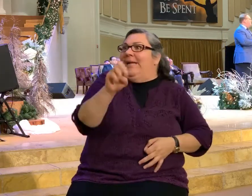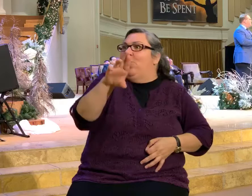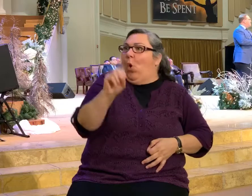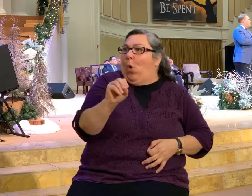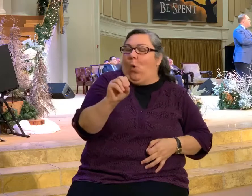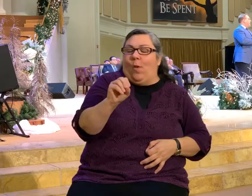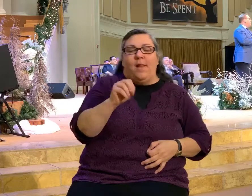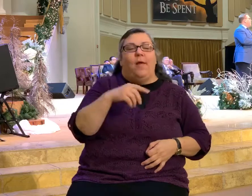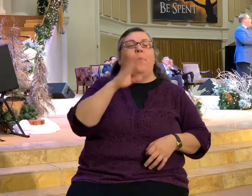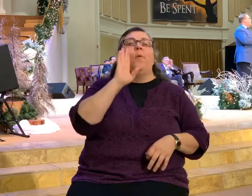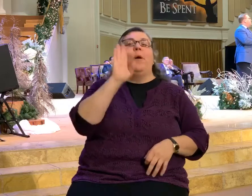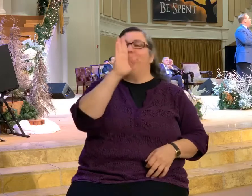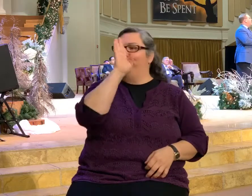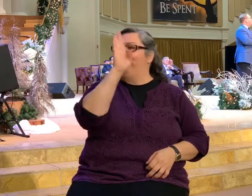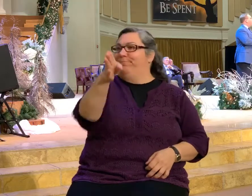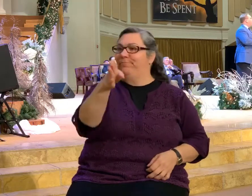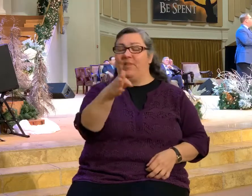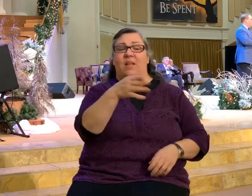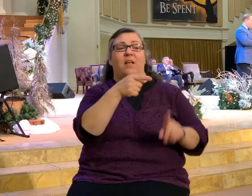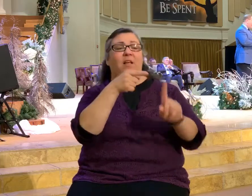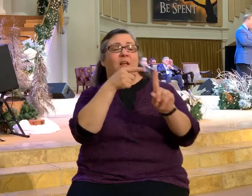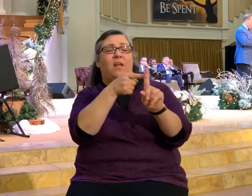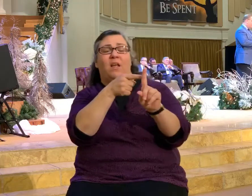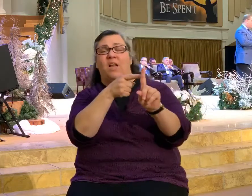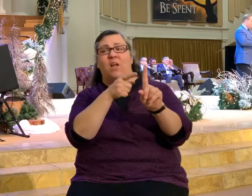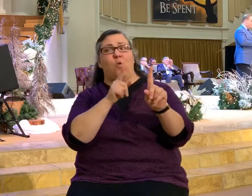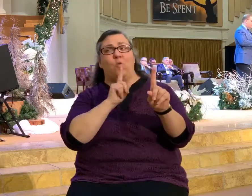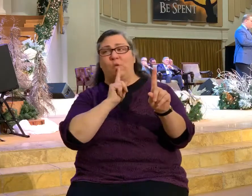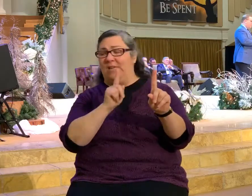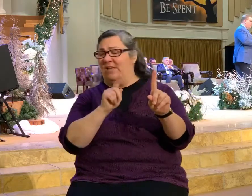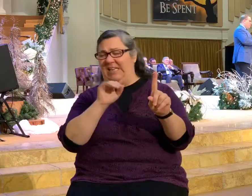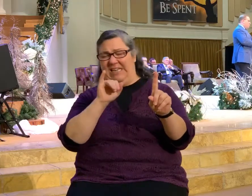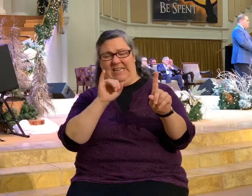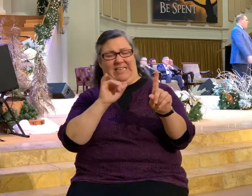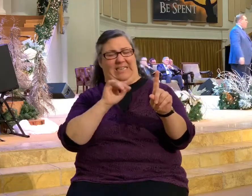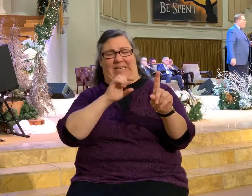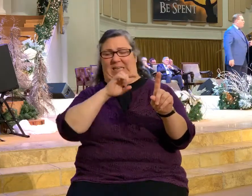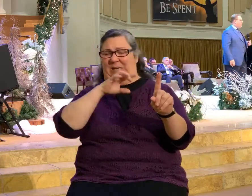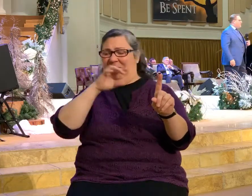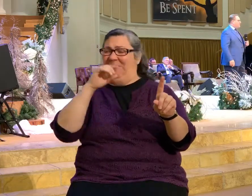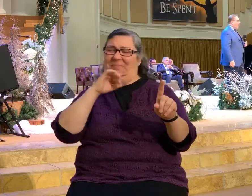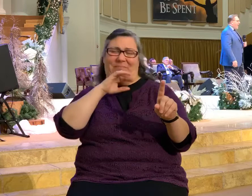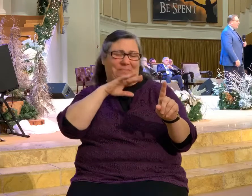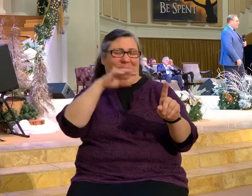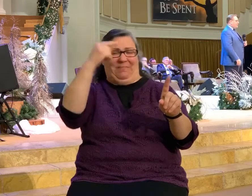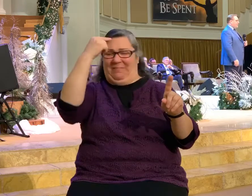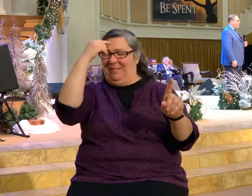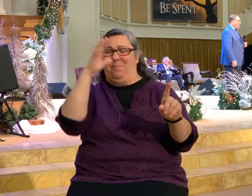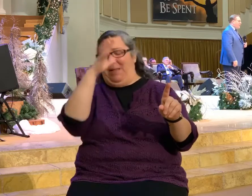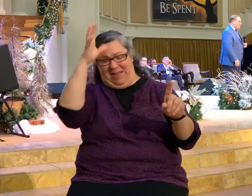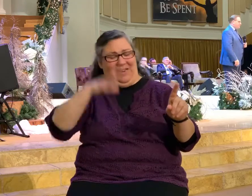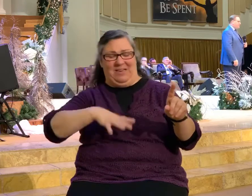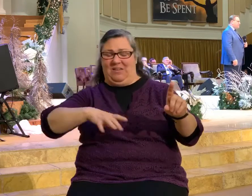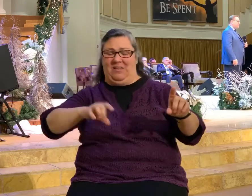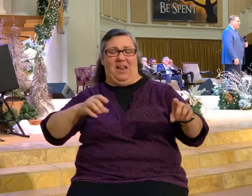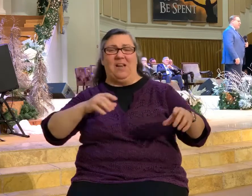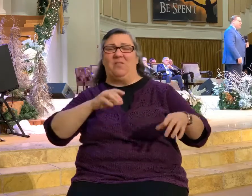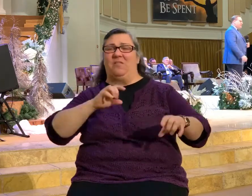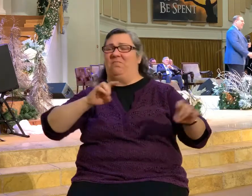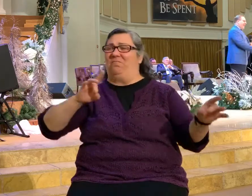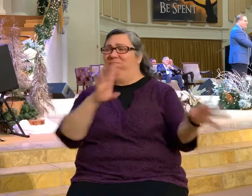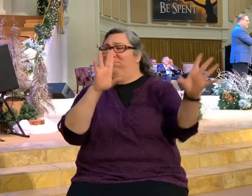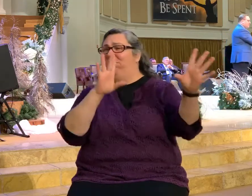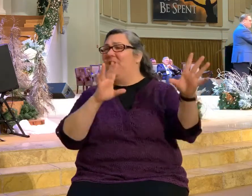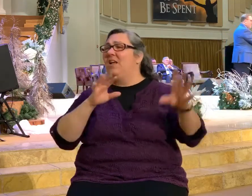unabashedly he was an immoral man. He was known for his flash dress,